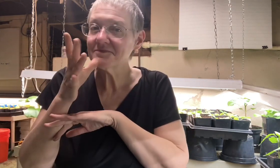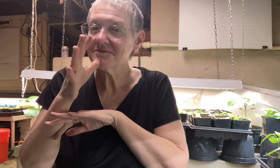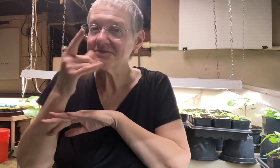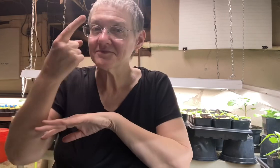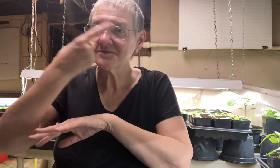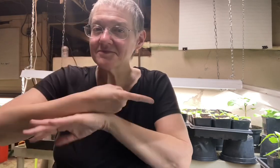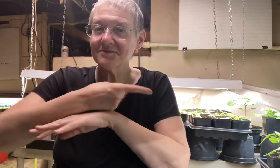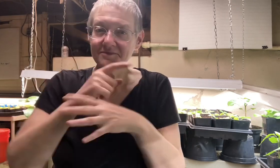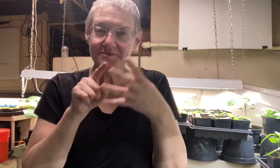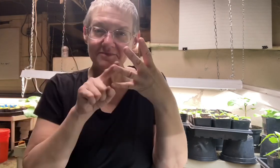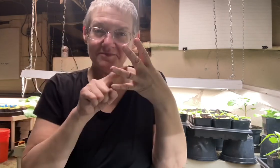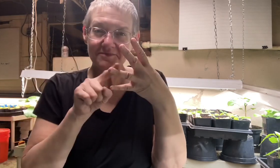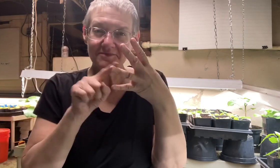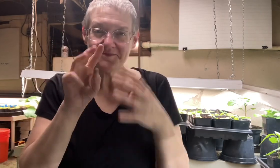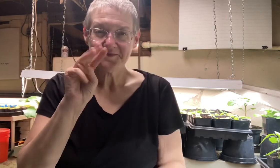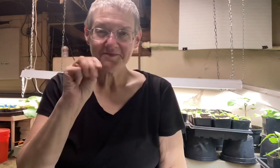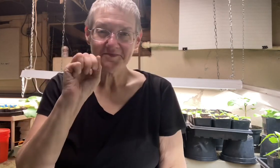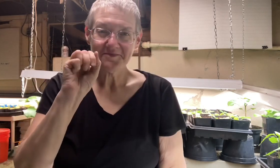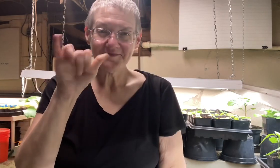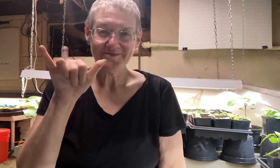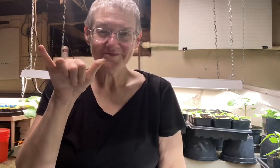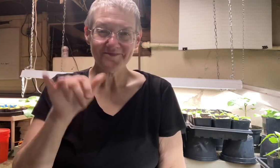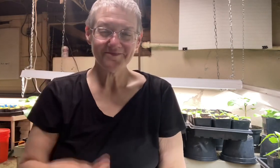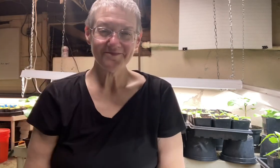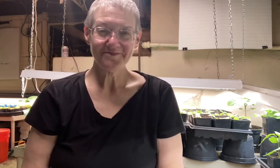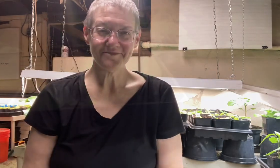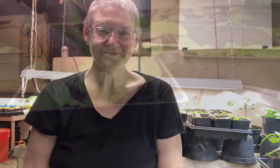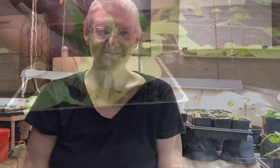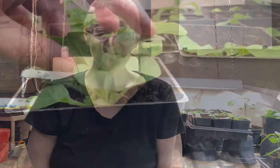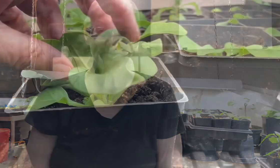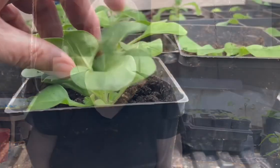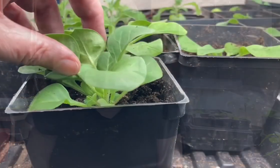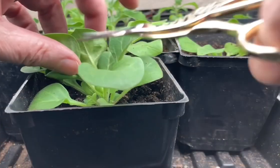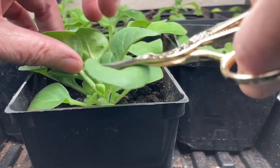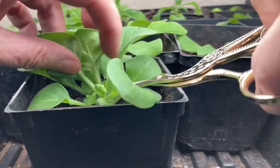Here, that's after Mother's Day, mid-May.